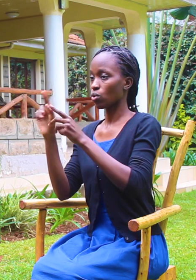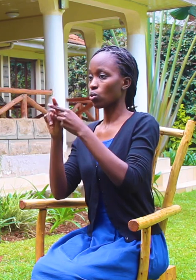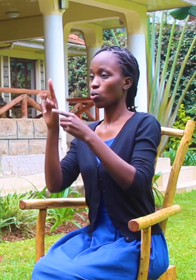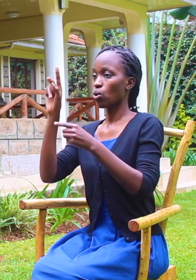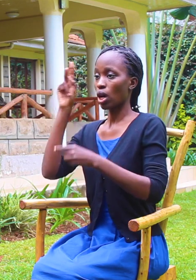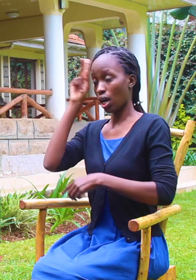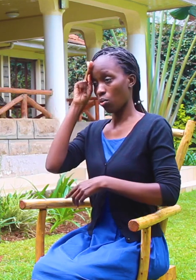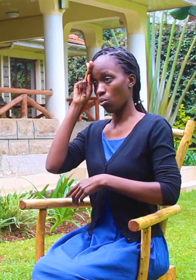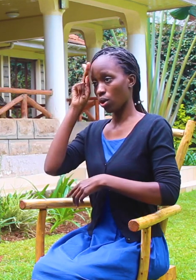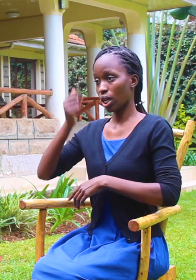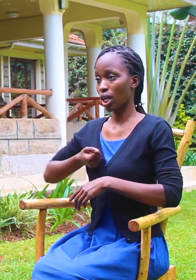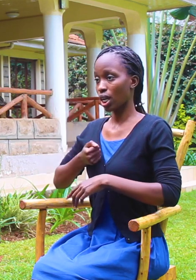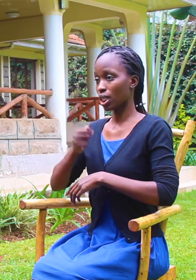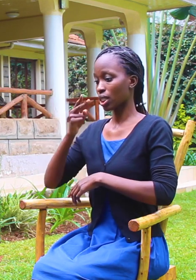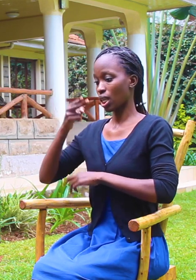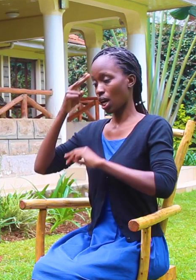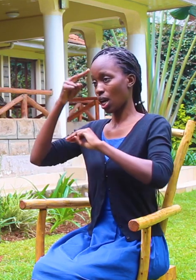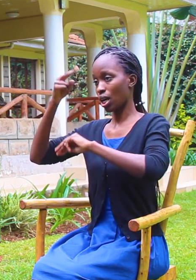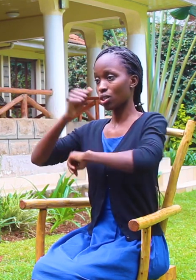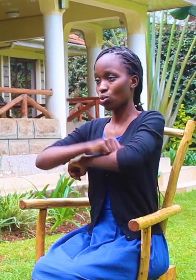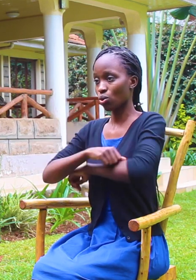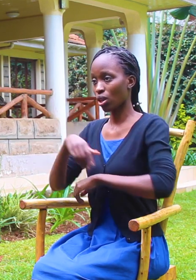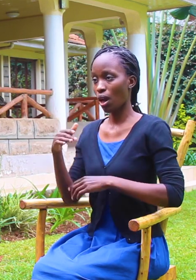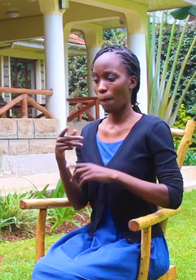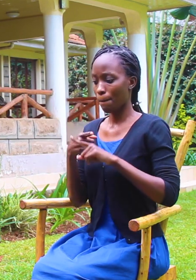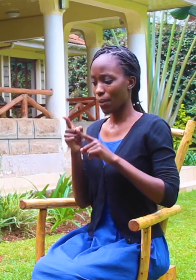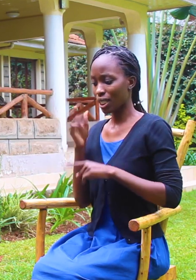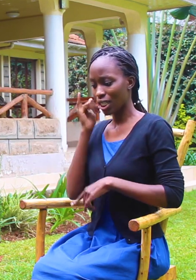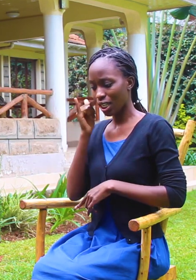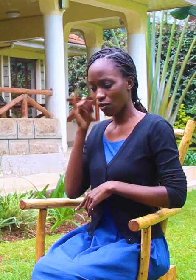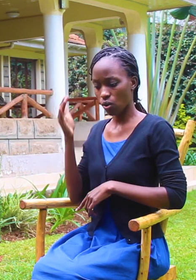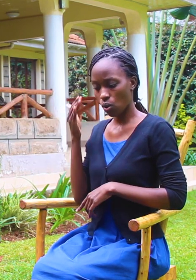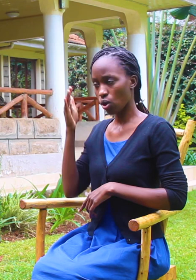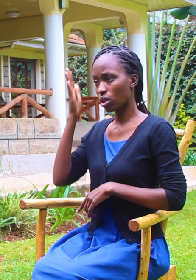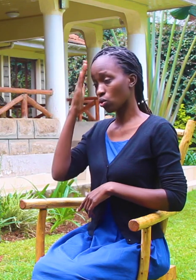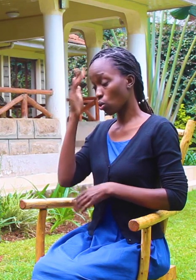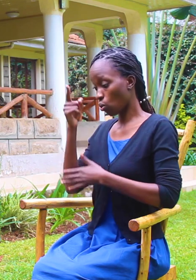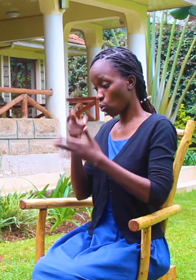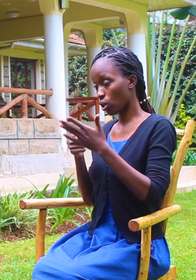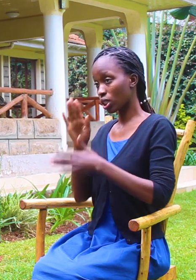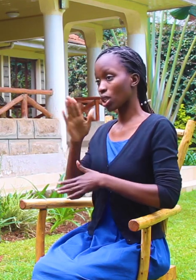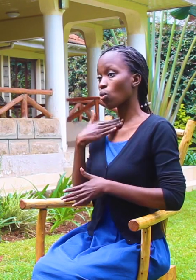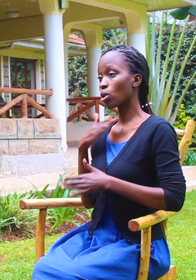School. But Yvonne has always known what she wants in life. She always wanted to be